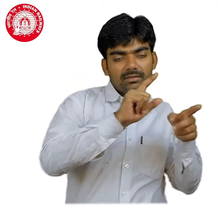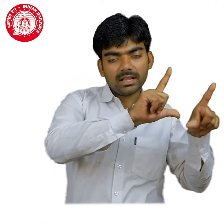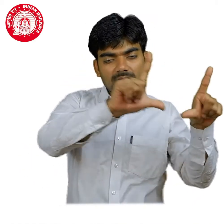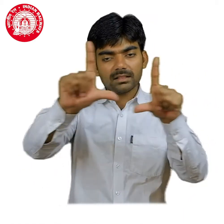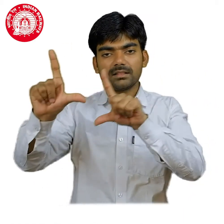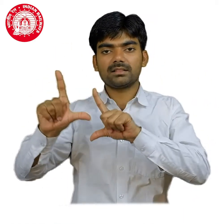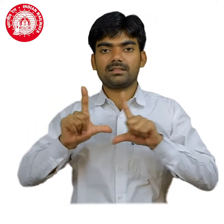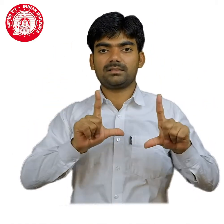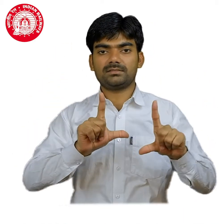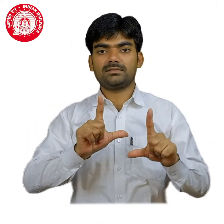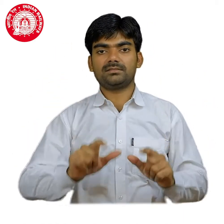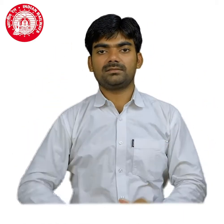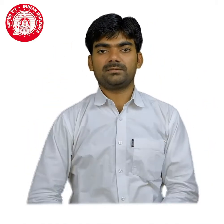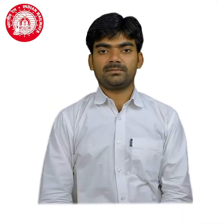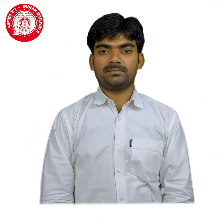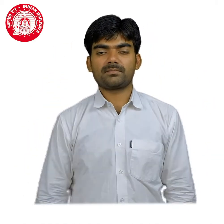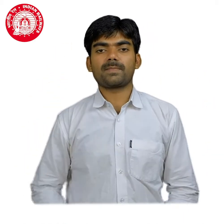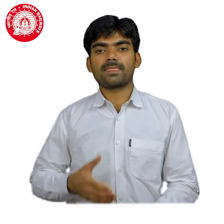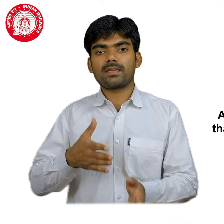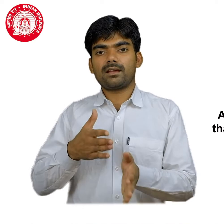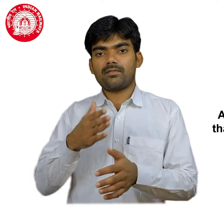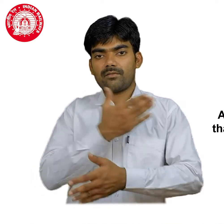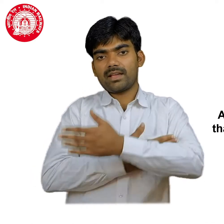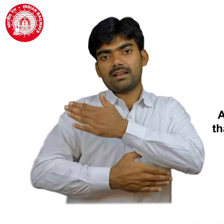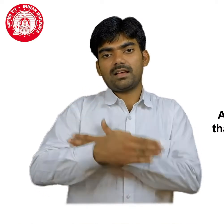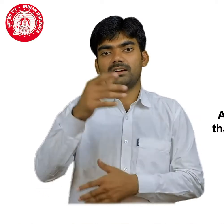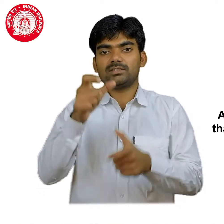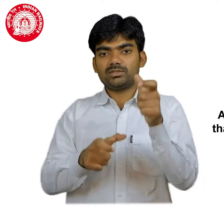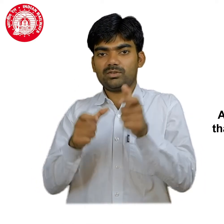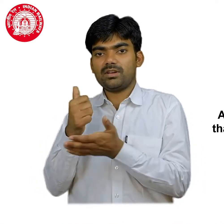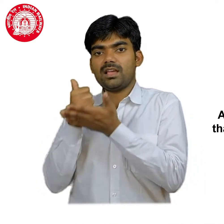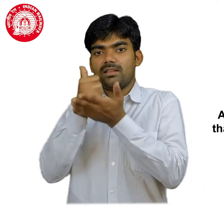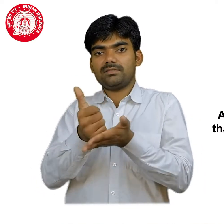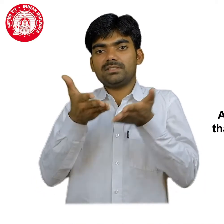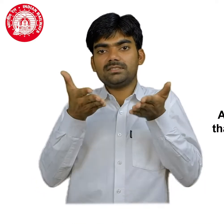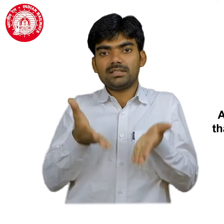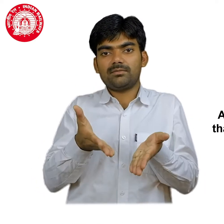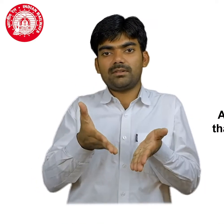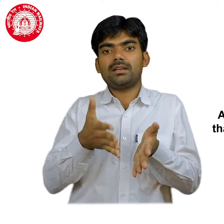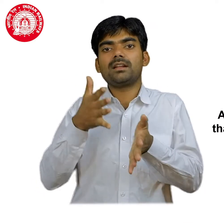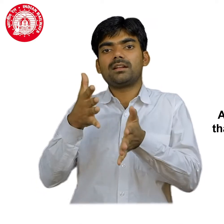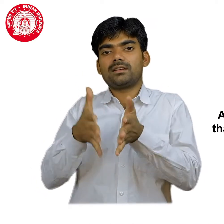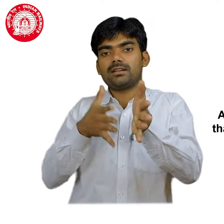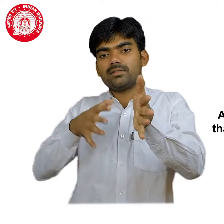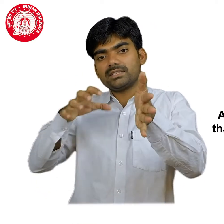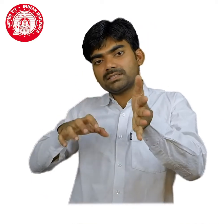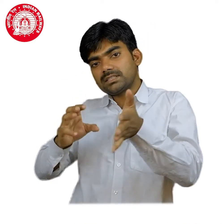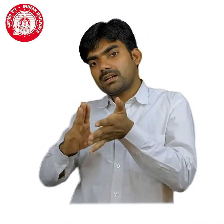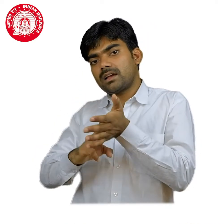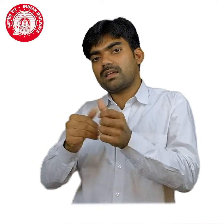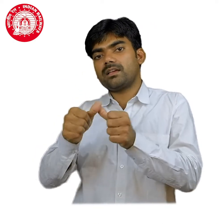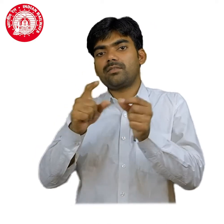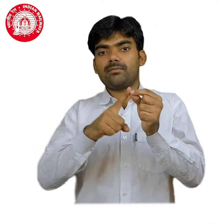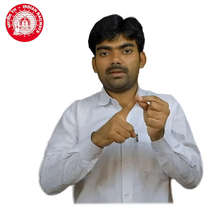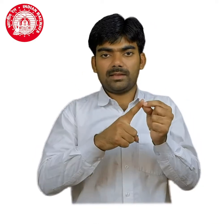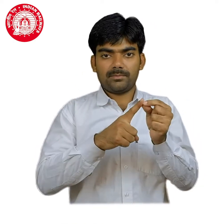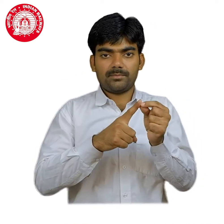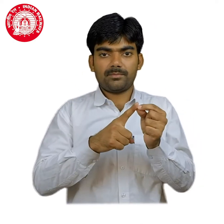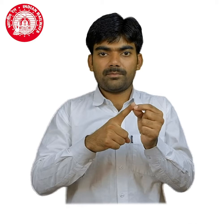with visual disabilities. A station map in Braille and English that gives the overview of the station premise and